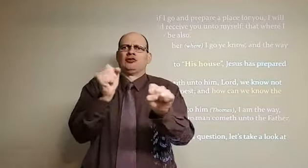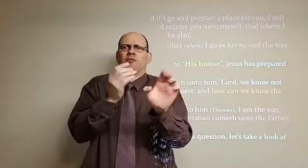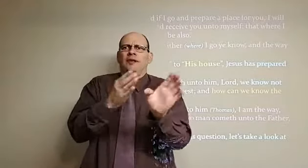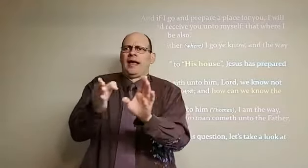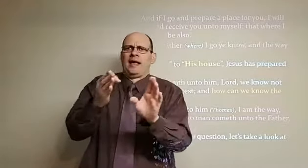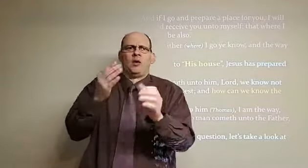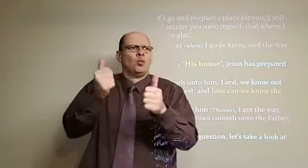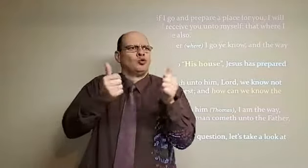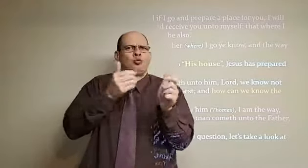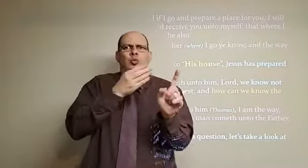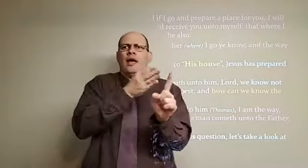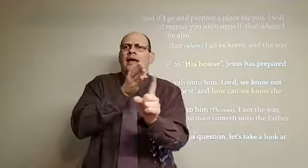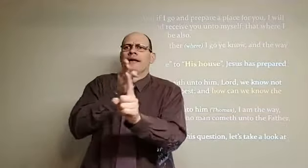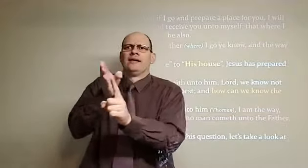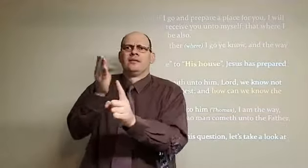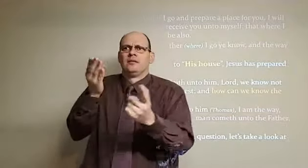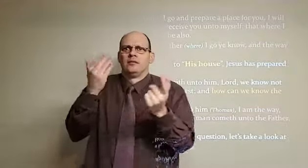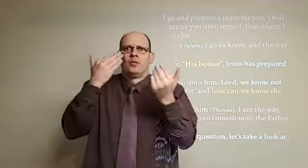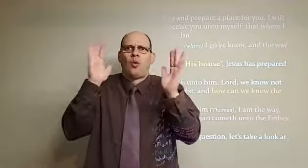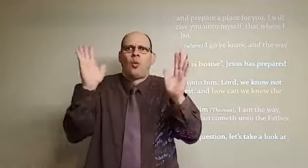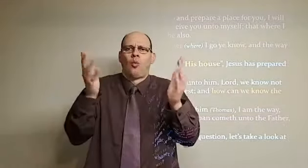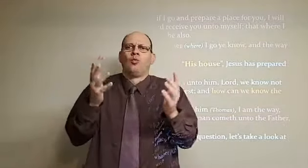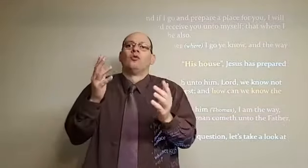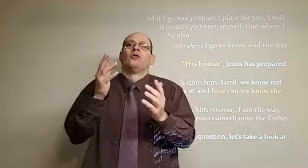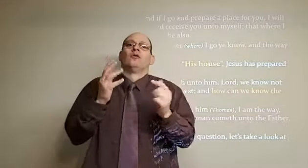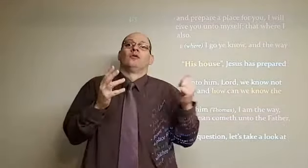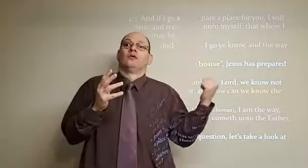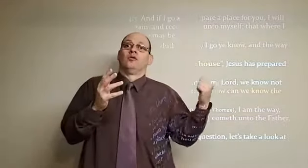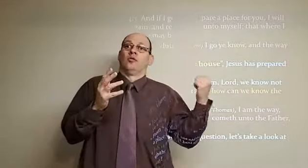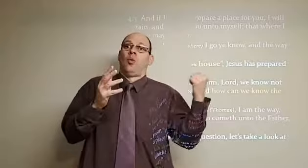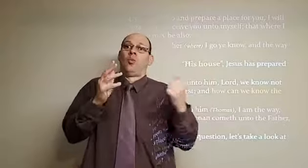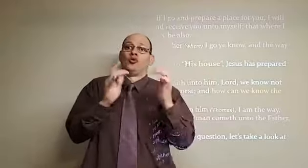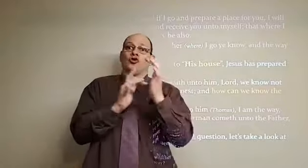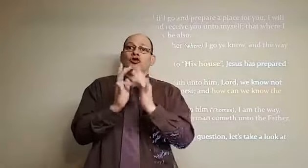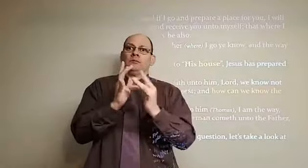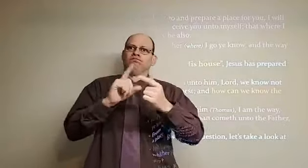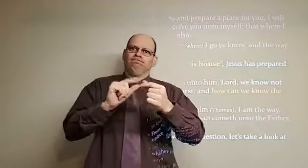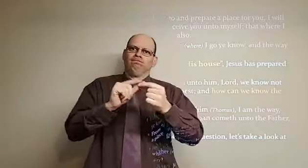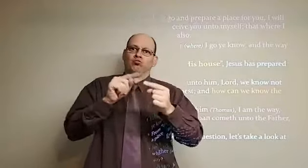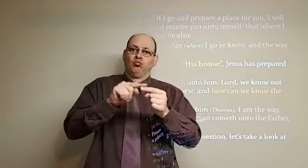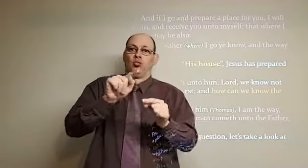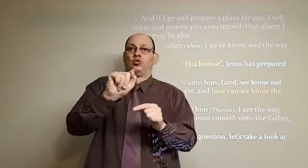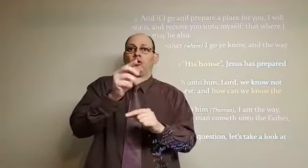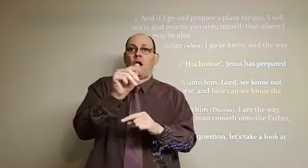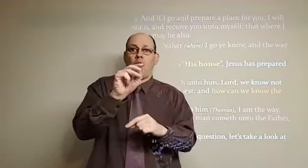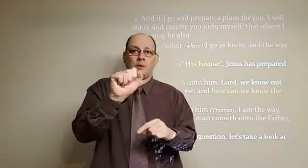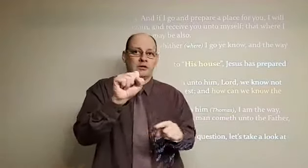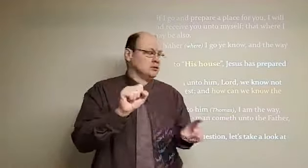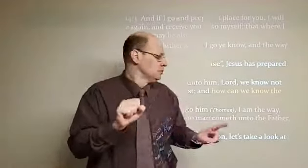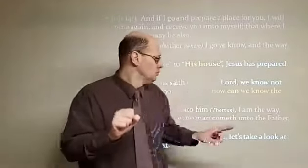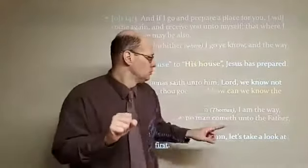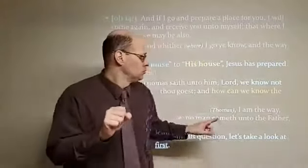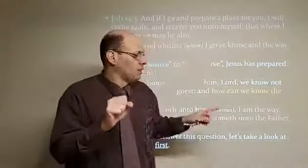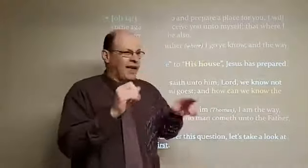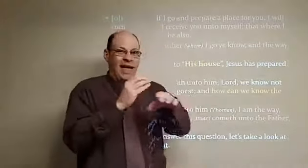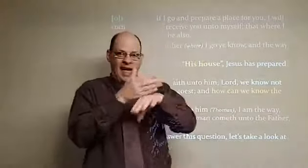you know what's the how do you get saved you know what is the right direction and Jesus had been talking to